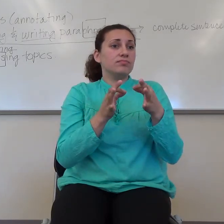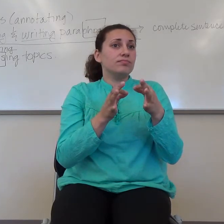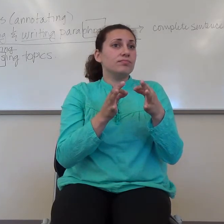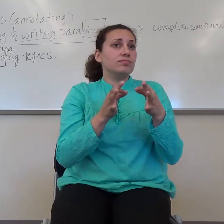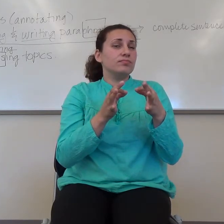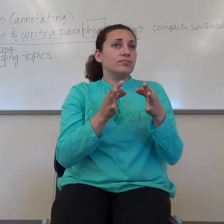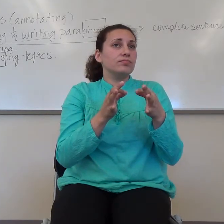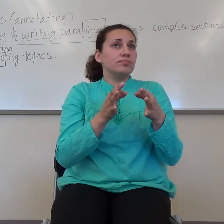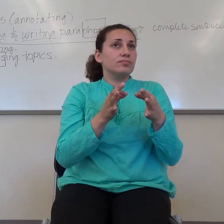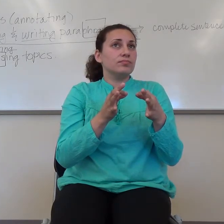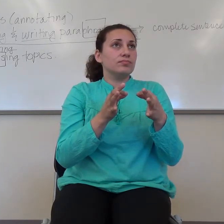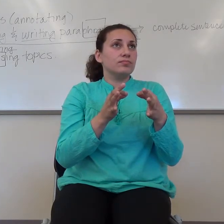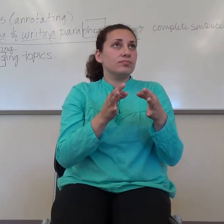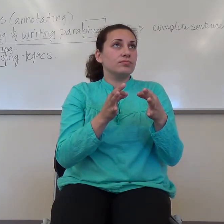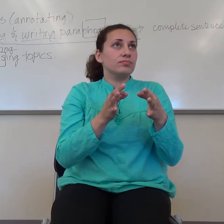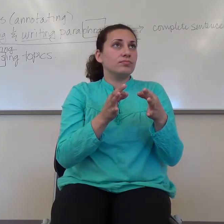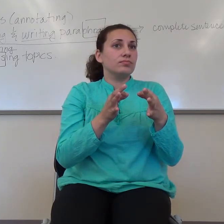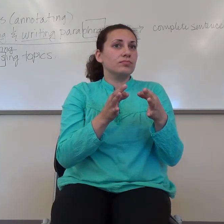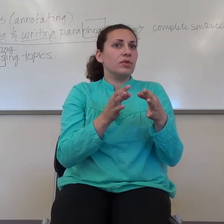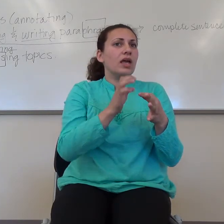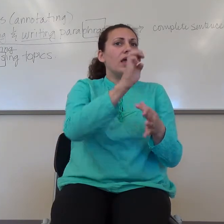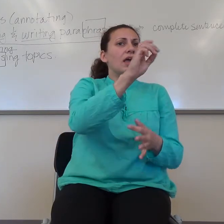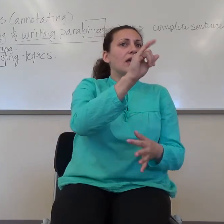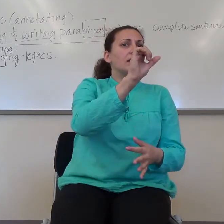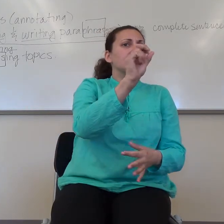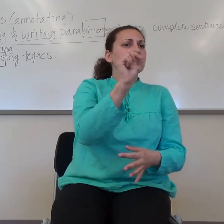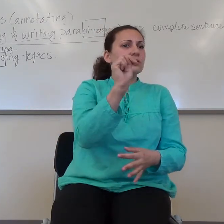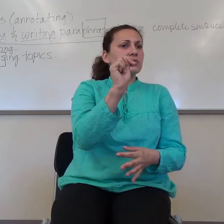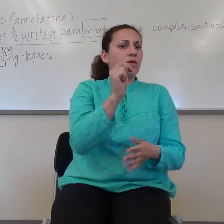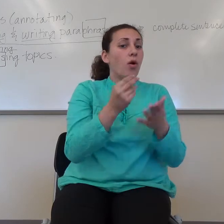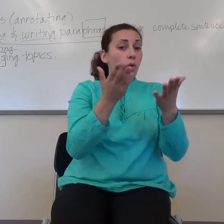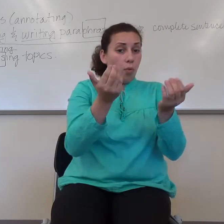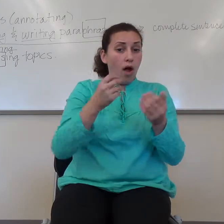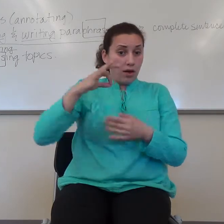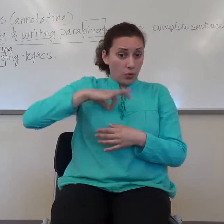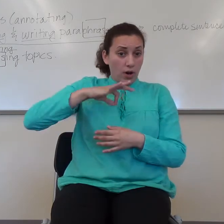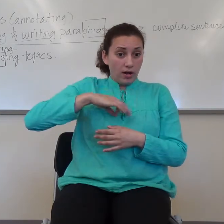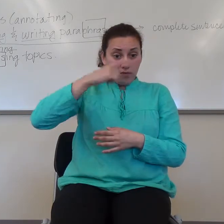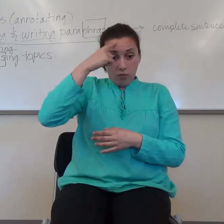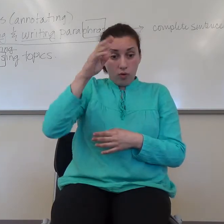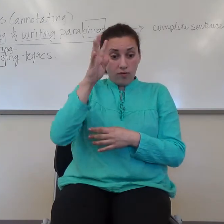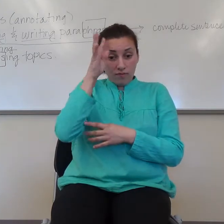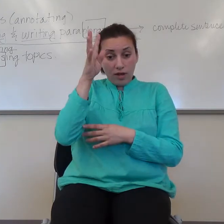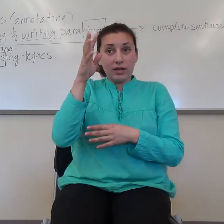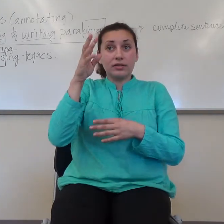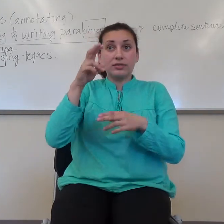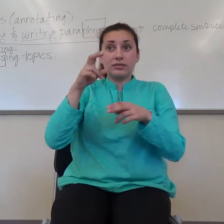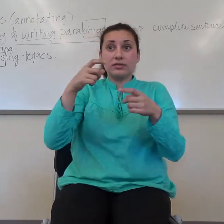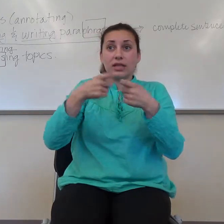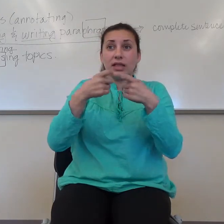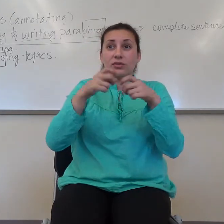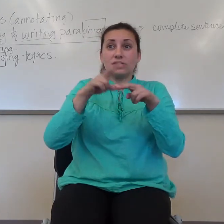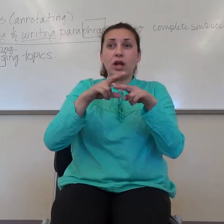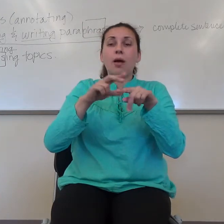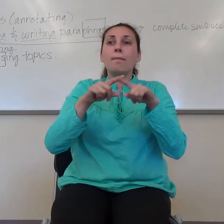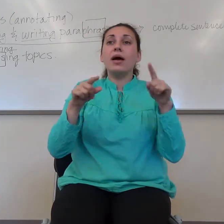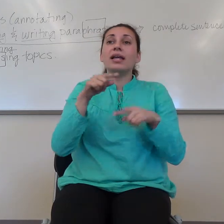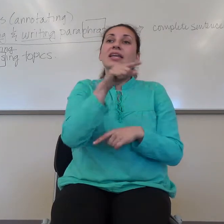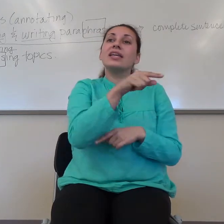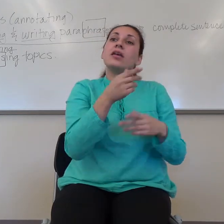it's not that Edison wanted to take credit for inventing the electric chair. Rather, he wanted the state of New York